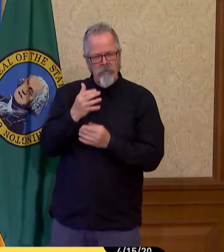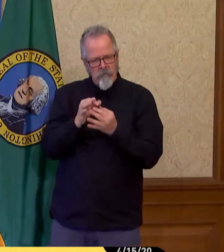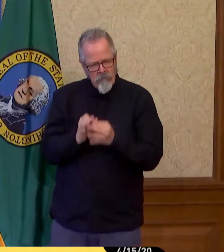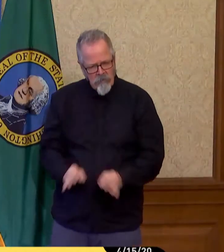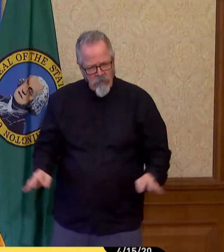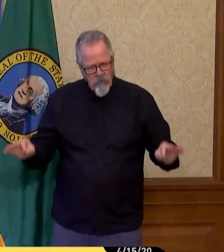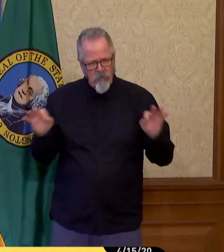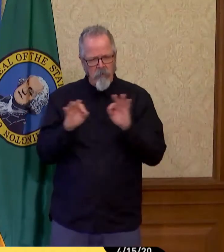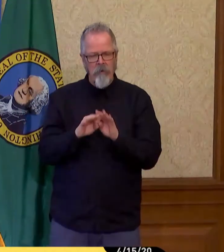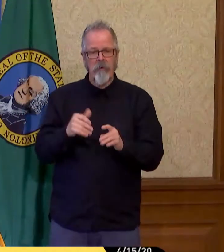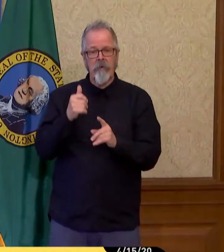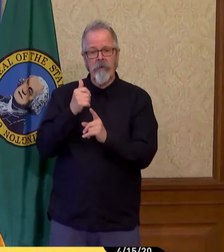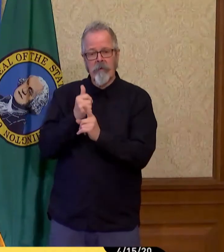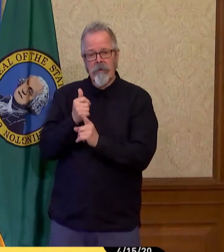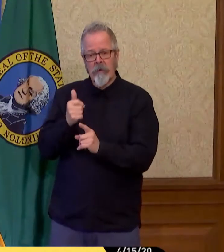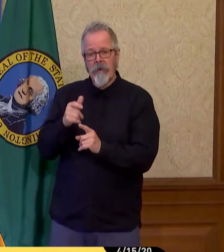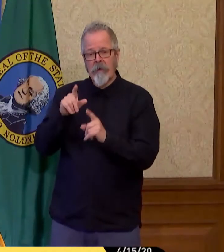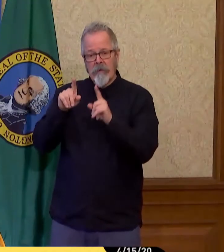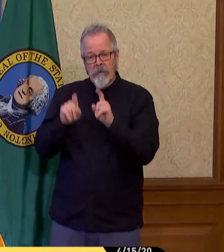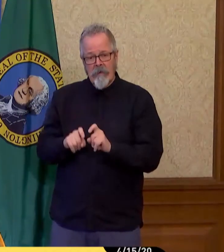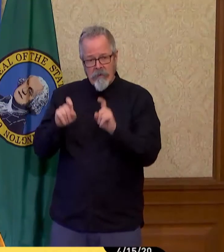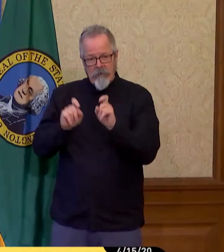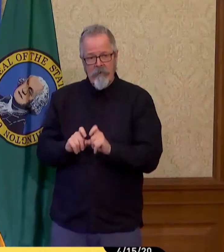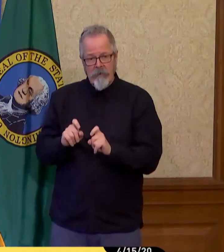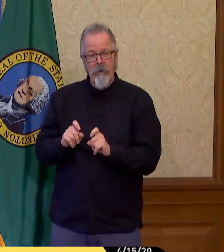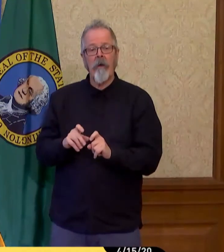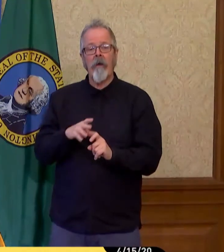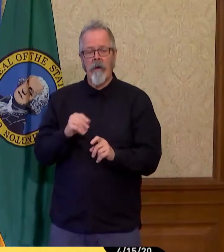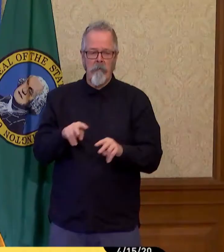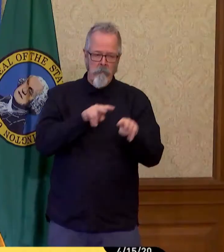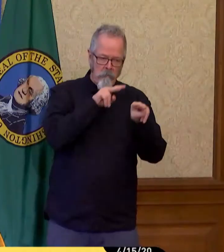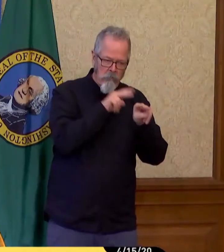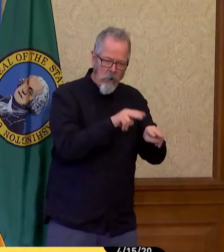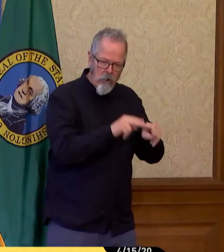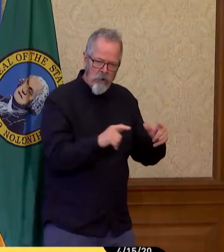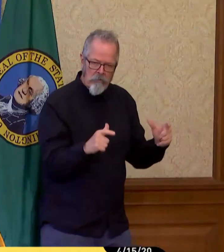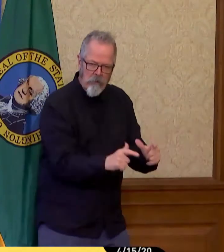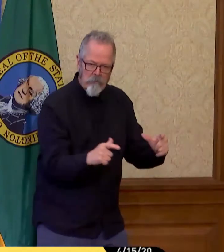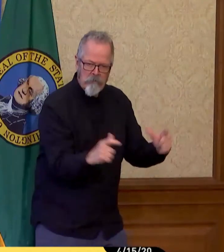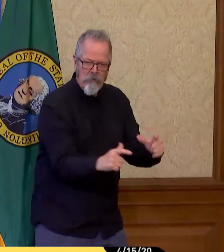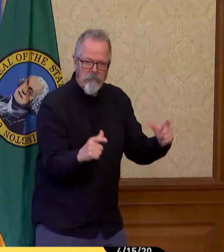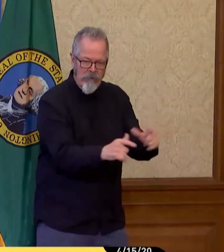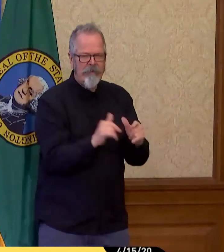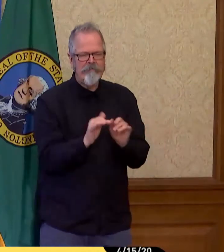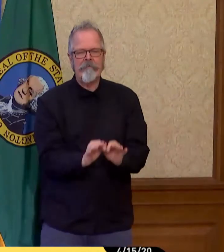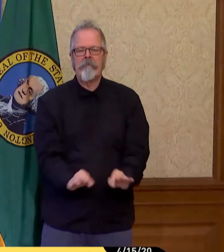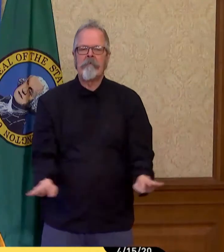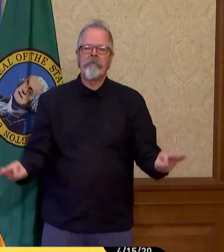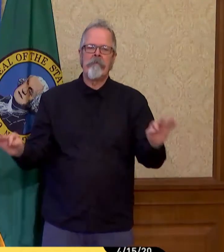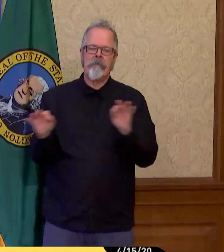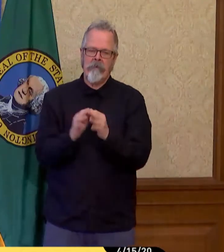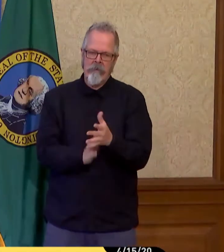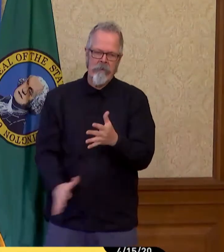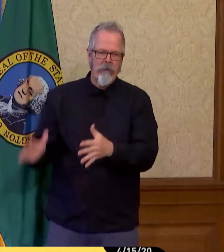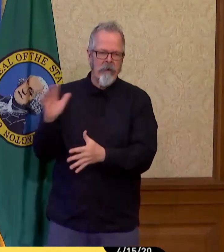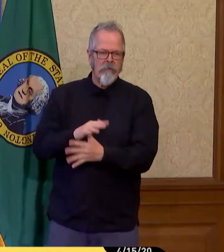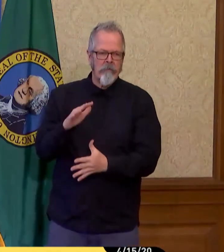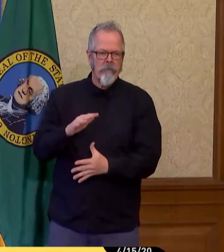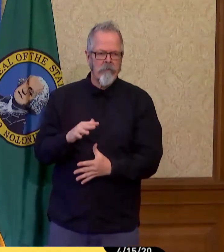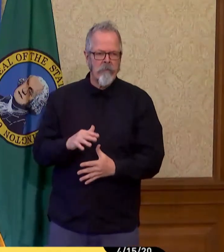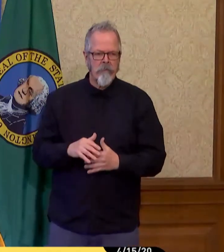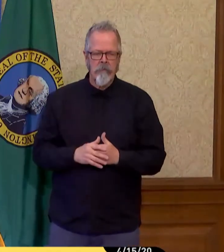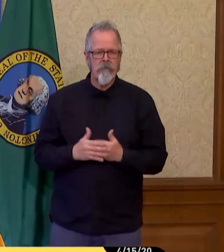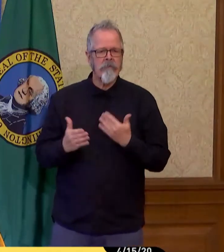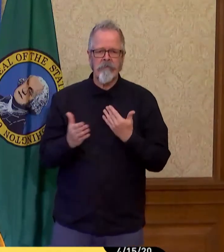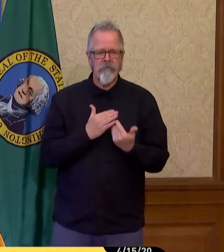or foreign. And I think that the need for that is equally applicable from viruses coming in from another